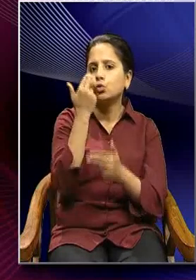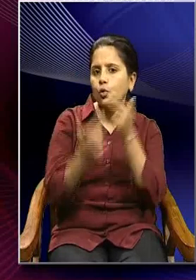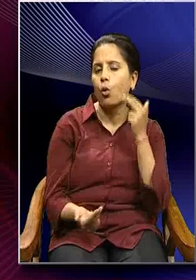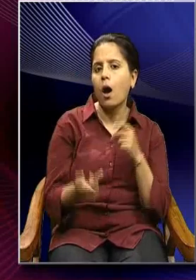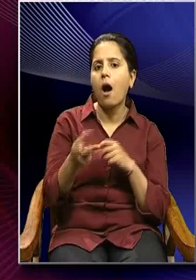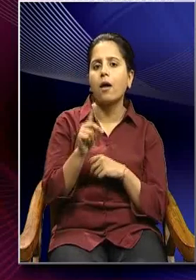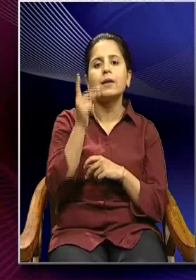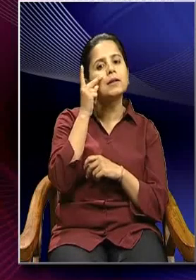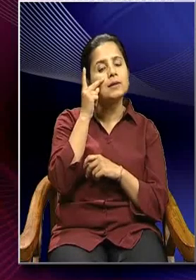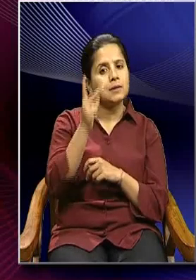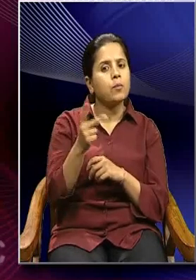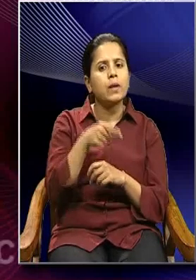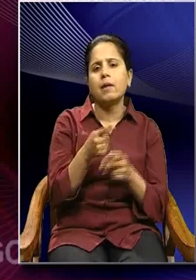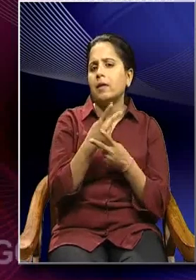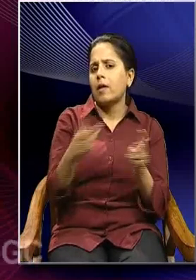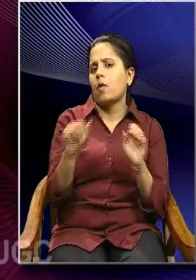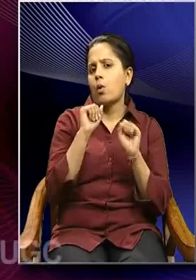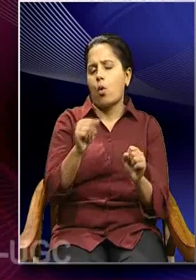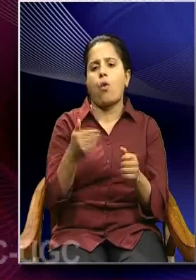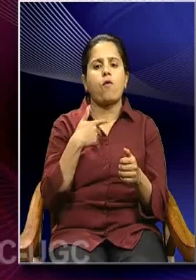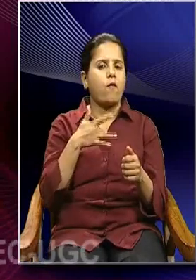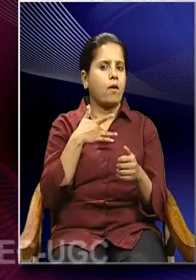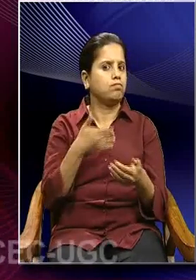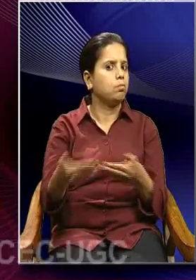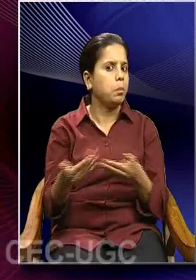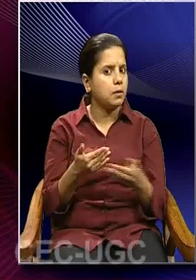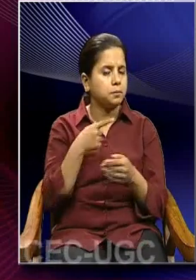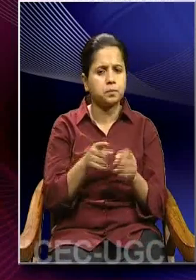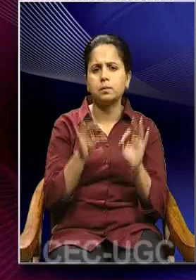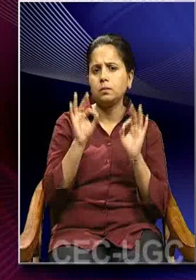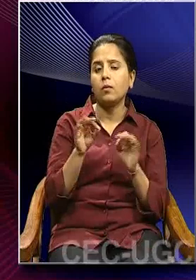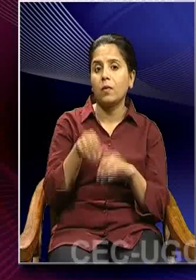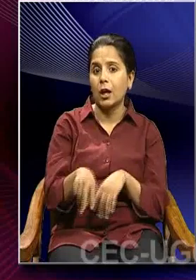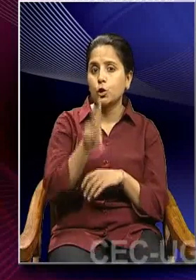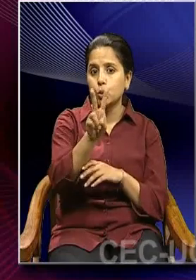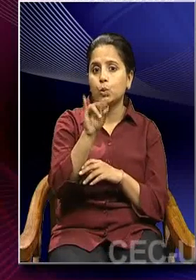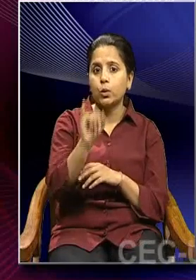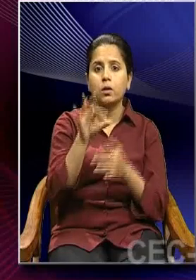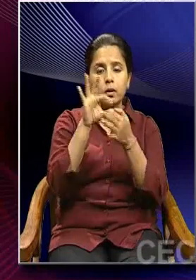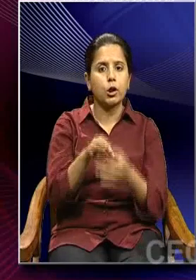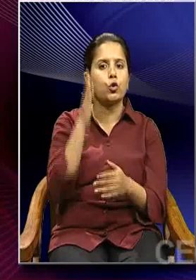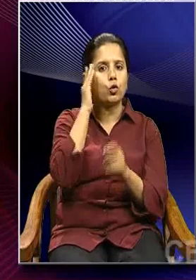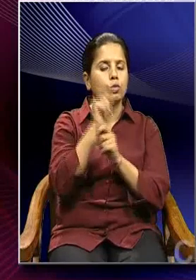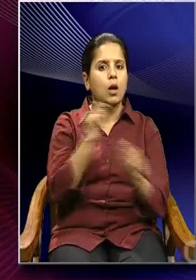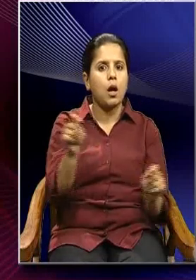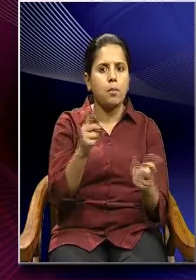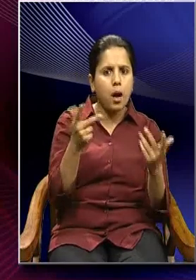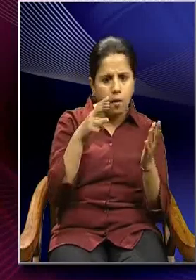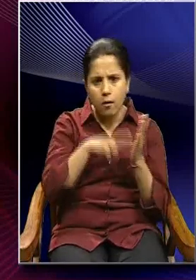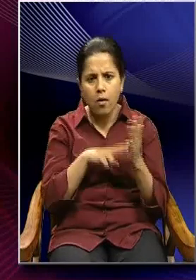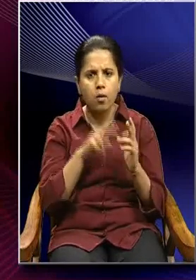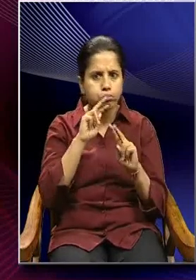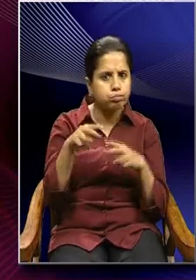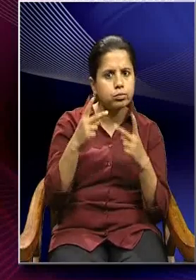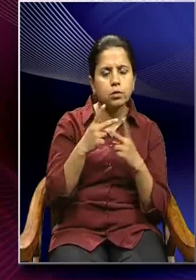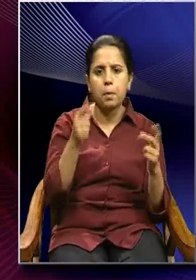with a different kind of a treatment, and Special 26 was based on the newspaper reportings that